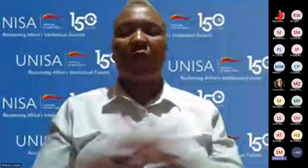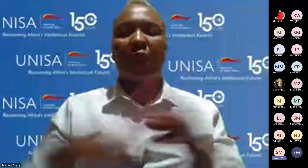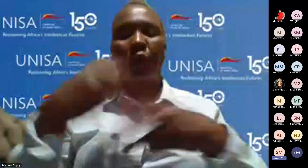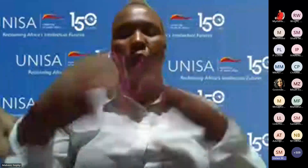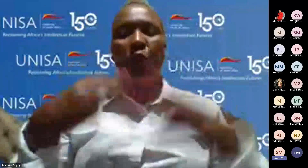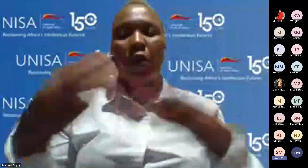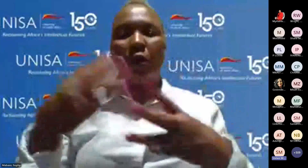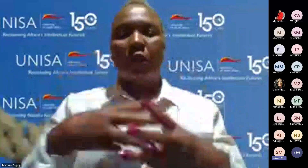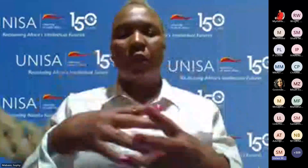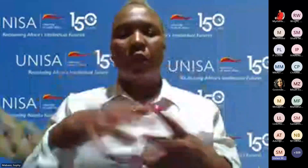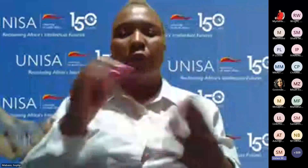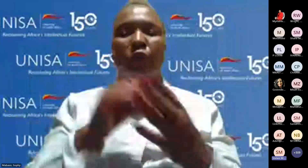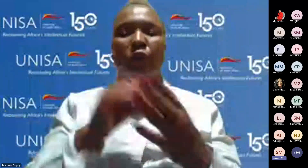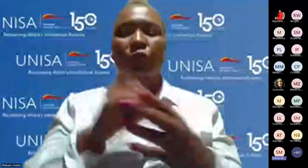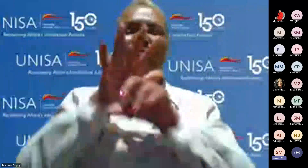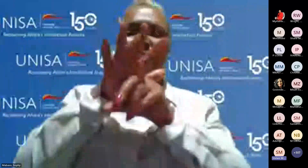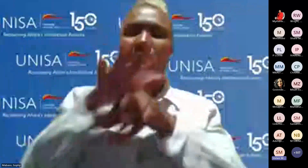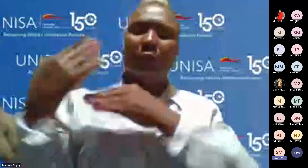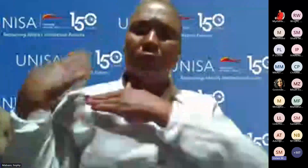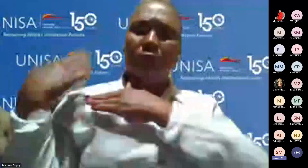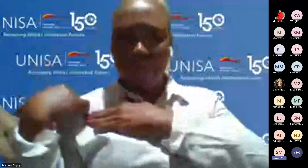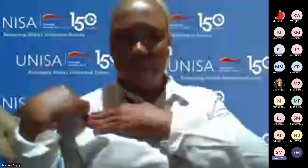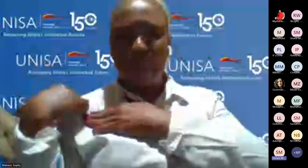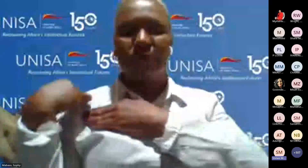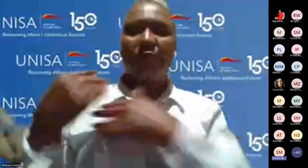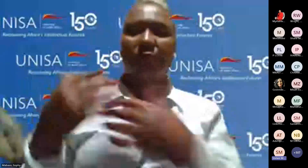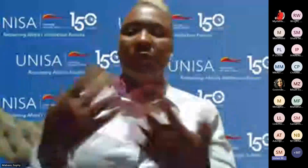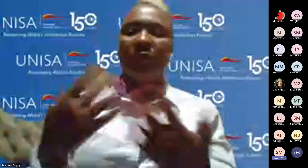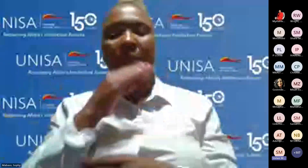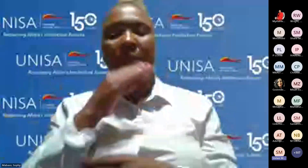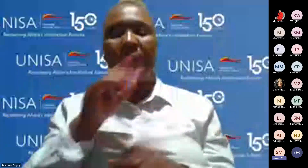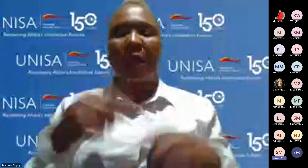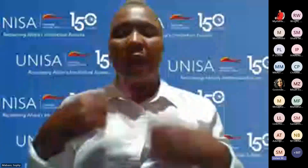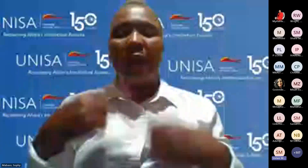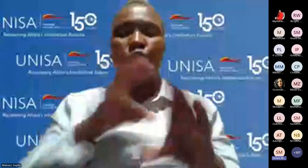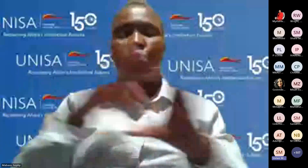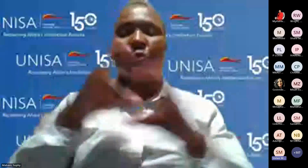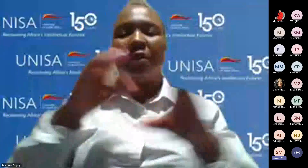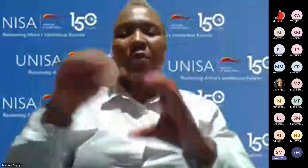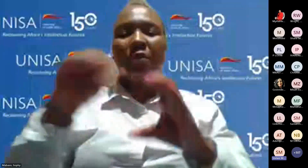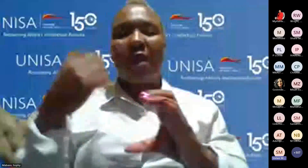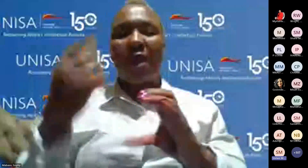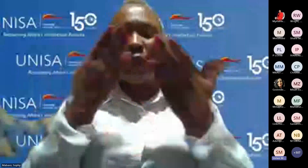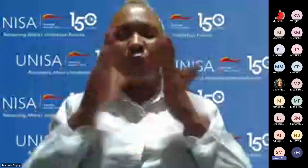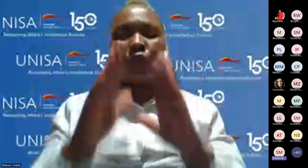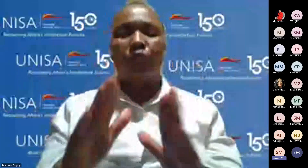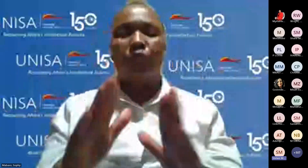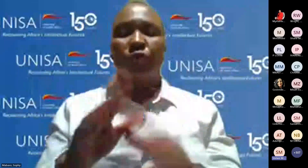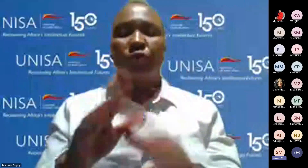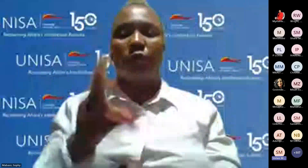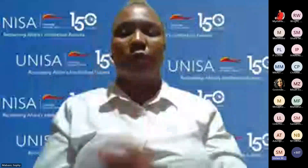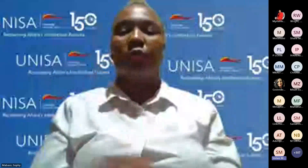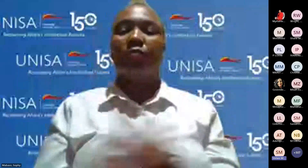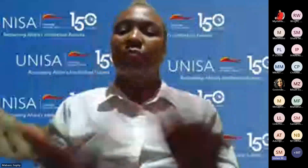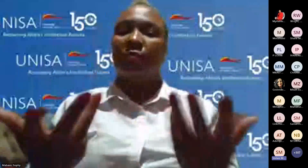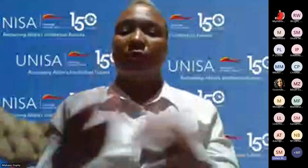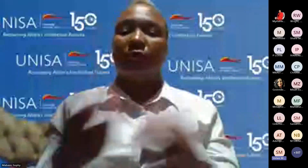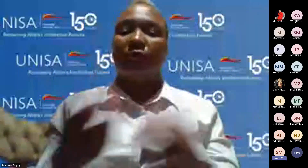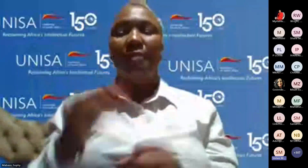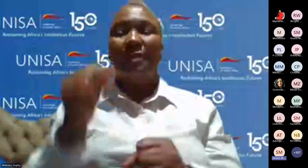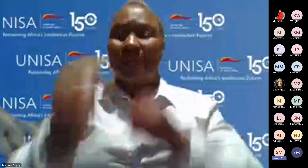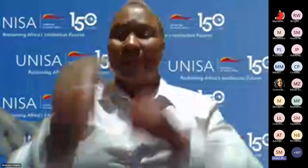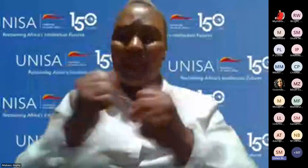is putting a lot of pressure on me, so I can't communicate with other students also. So I'm